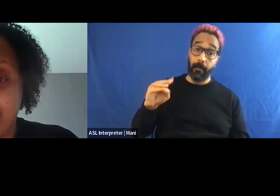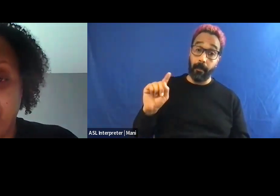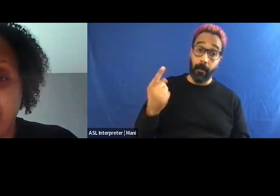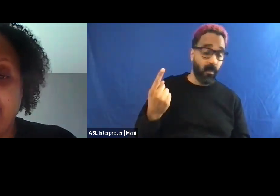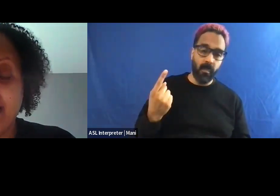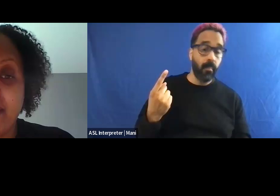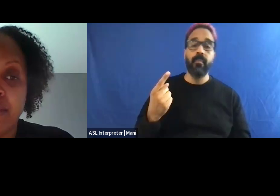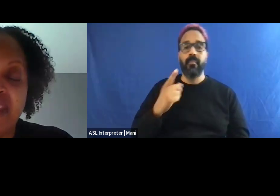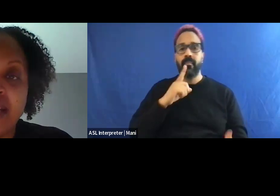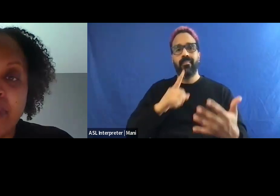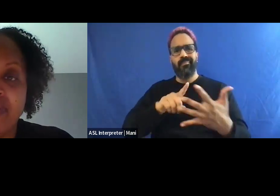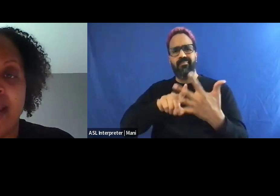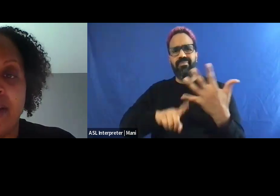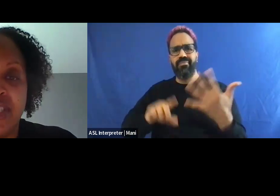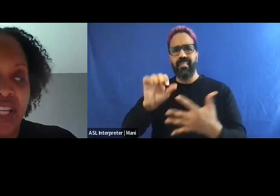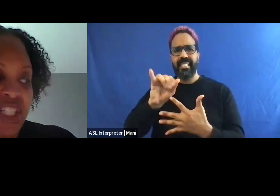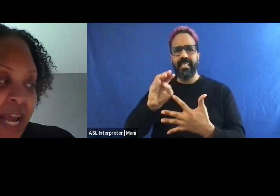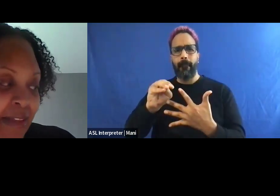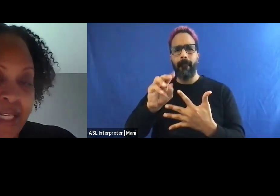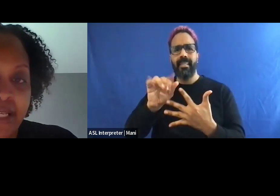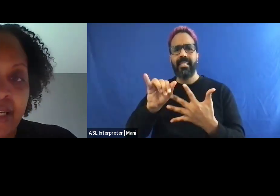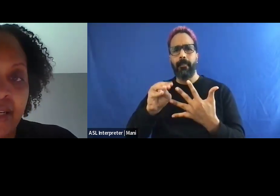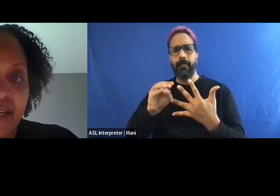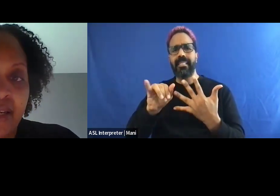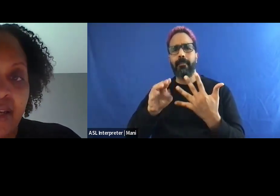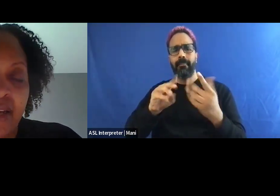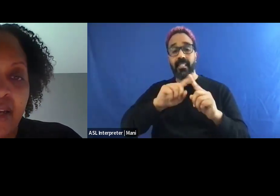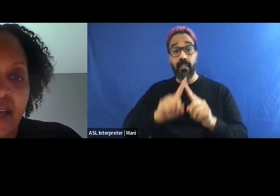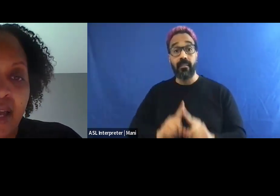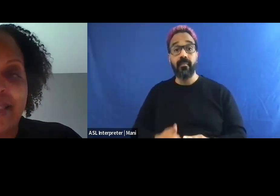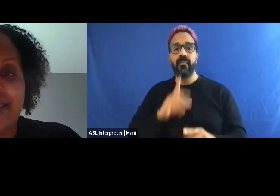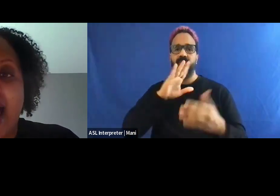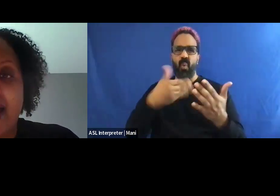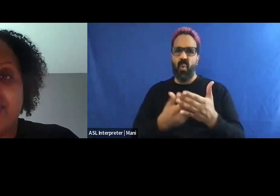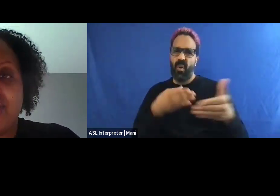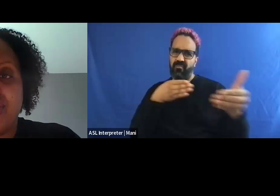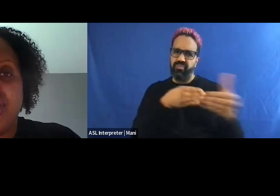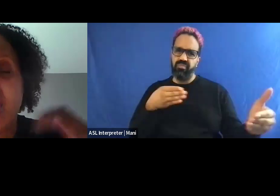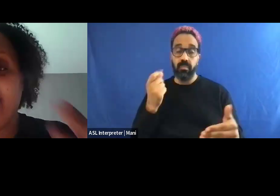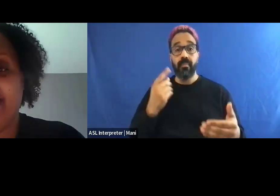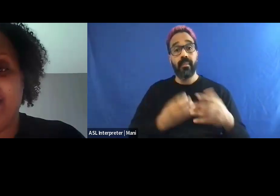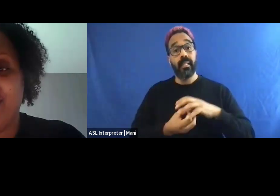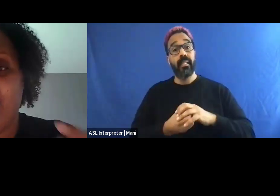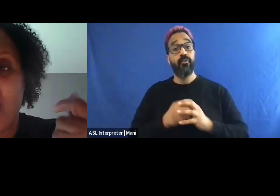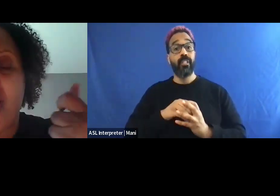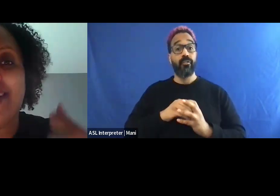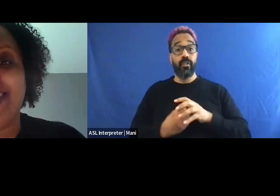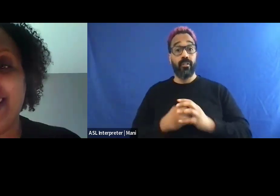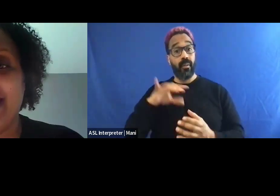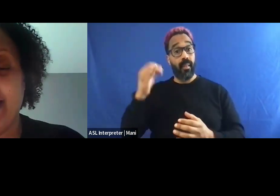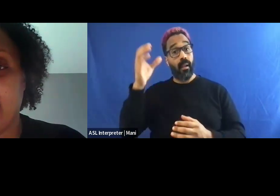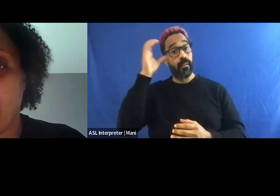isms. Because again, when we think about that intersectionality, it's not just,